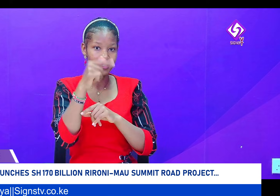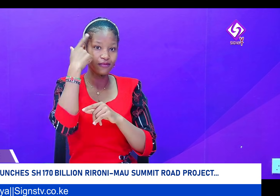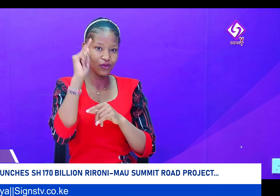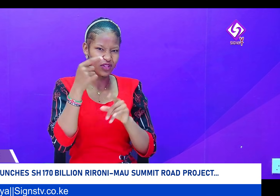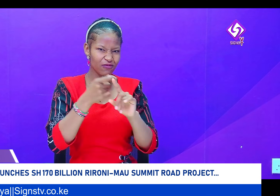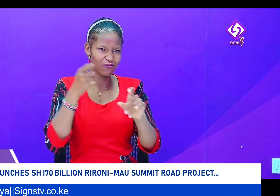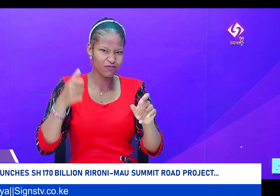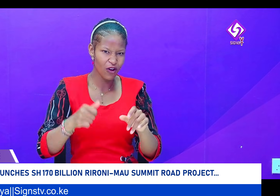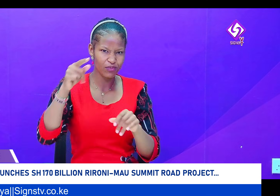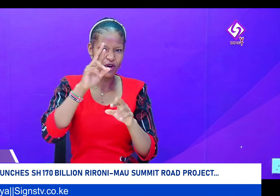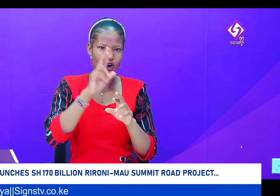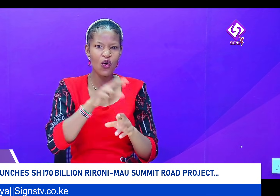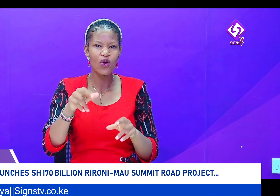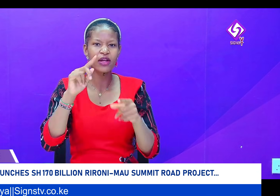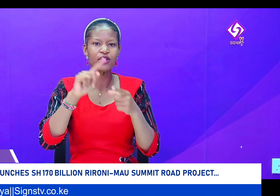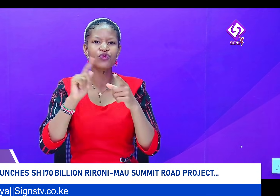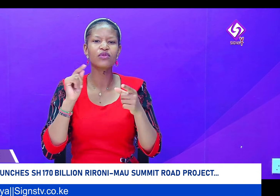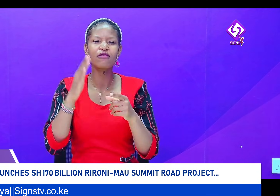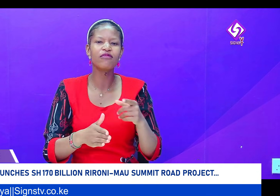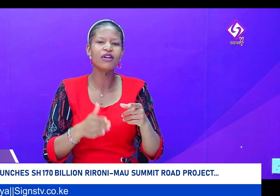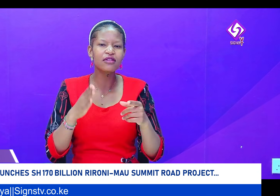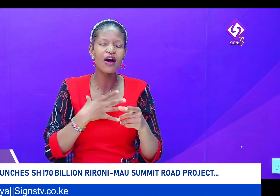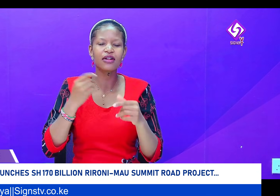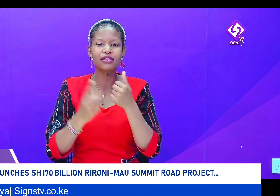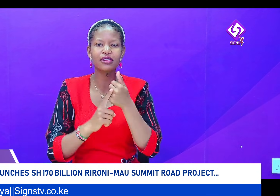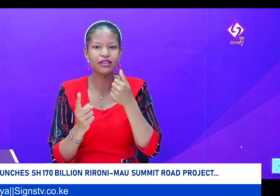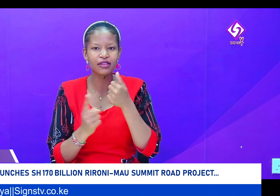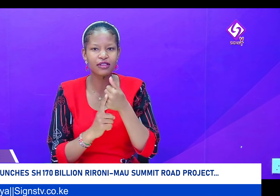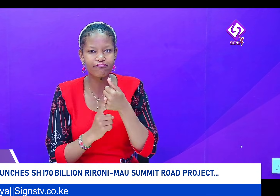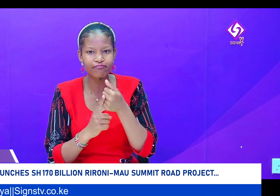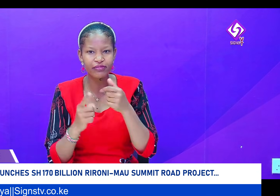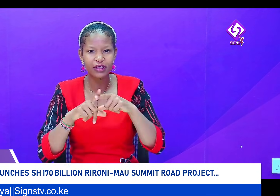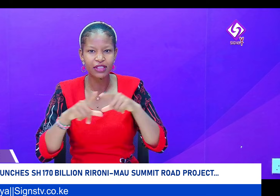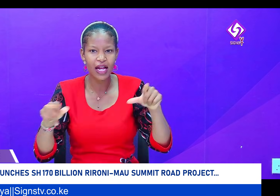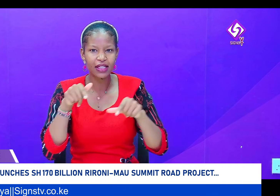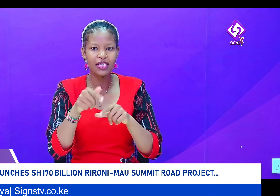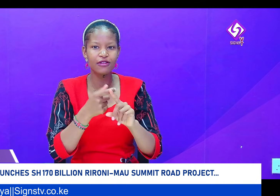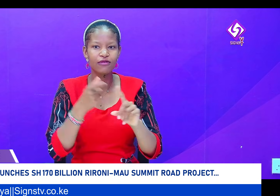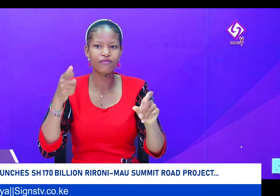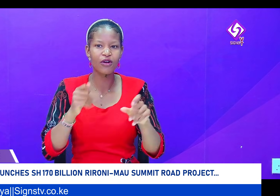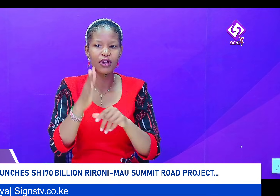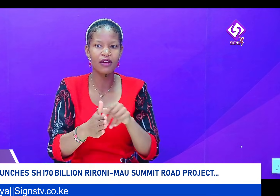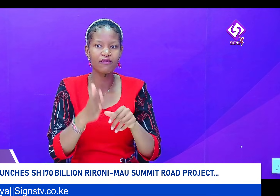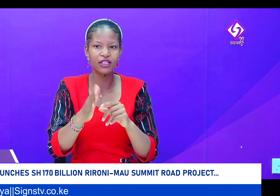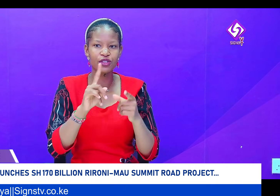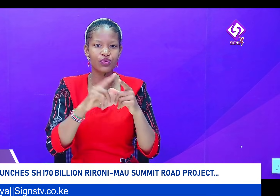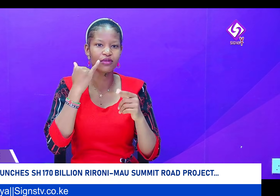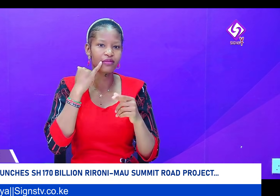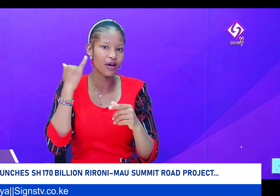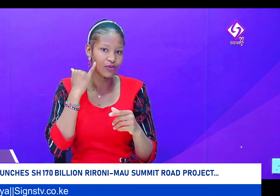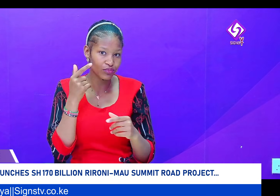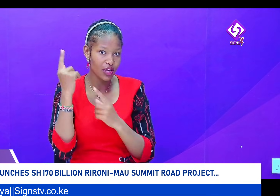and a 6-lane section from Naivasha to Nakuru, expanding the current 2-road lane.